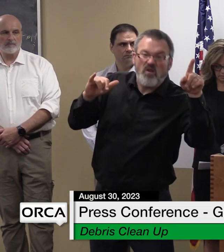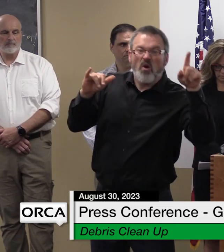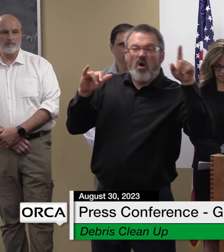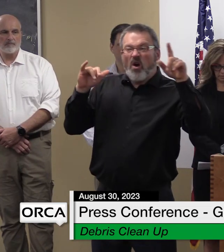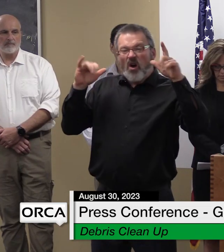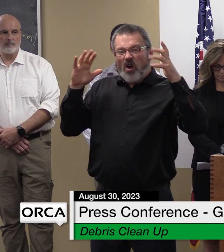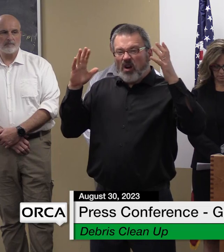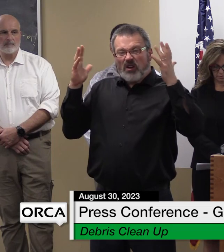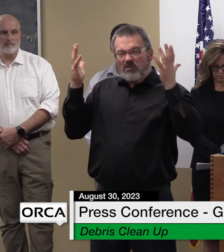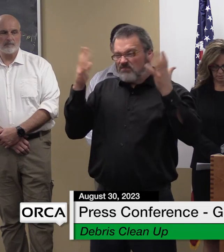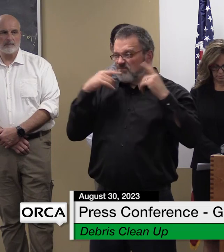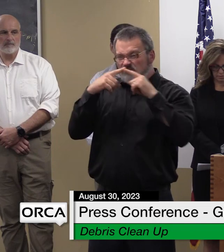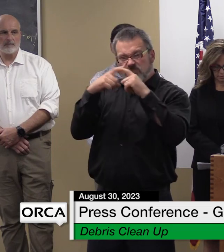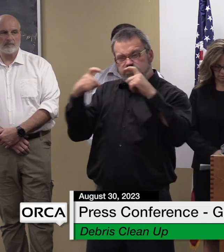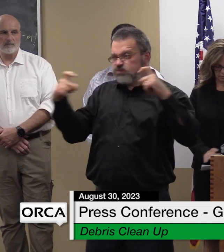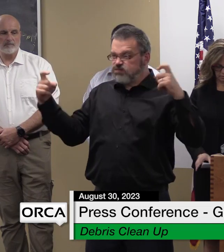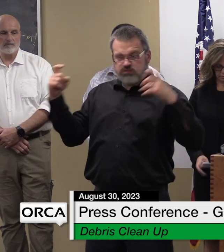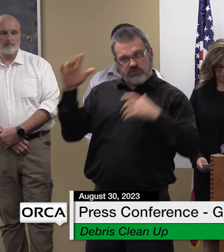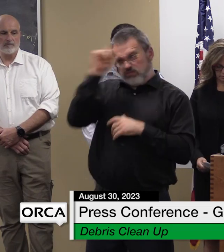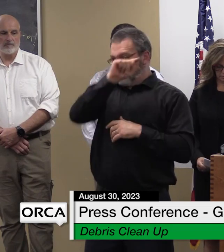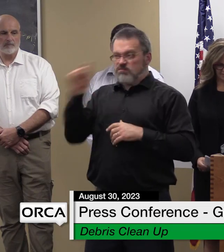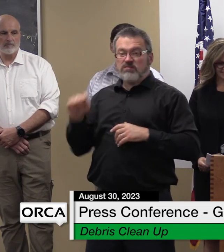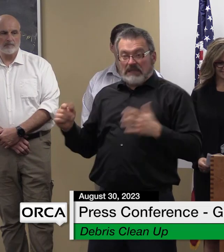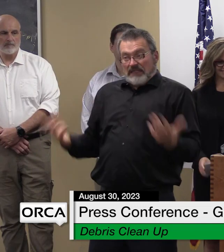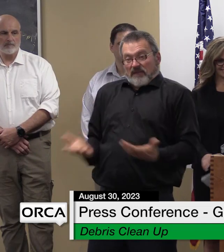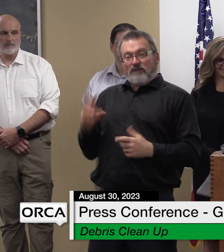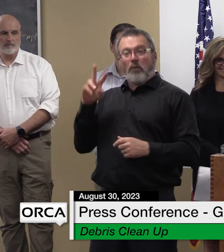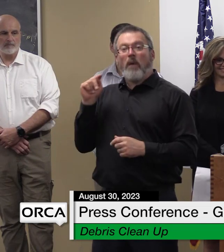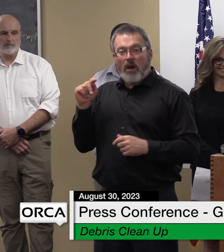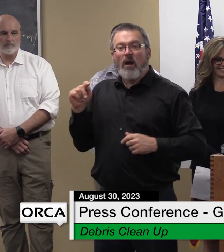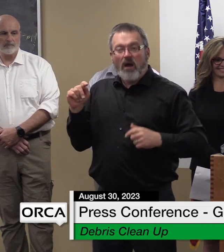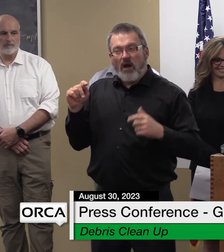now here today with Adelia.